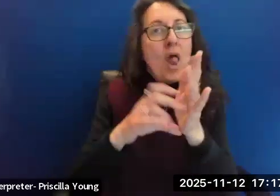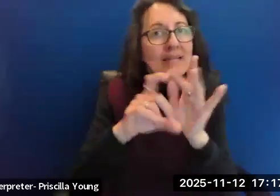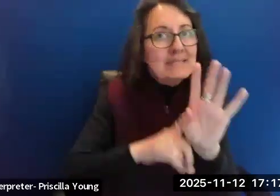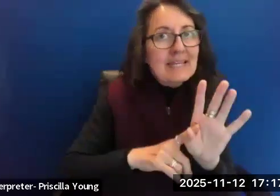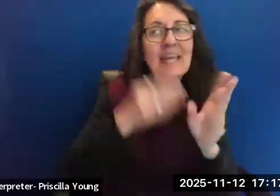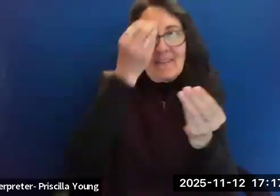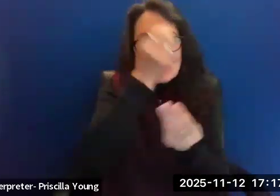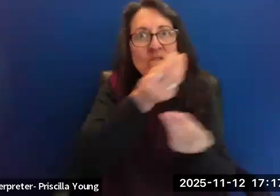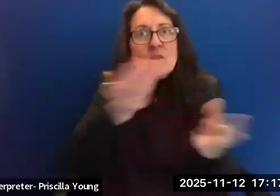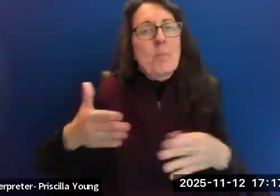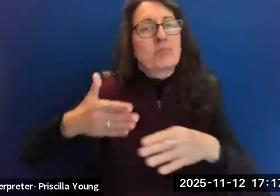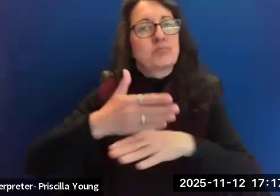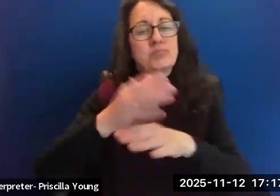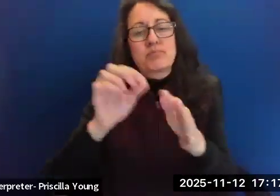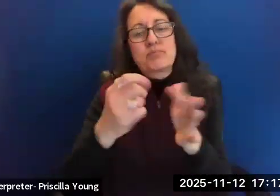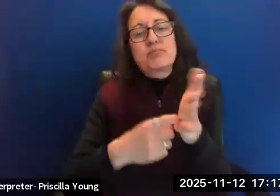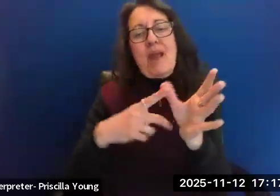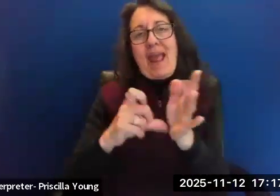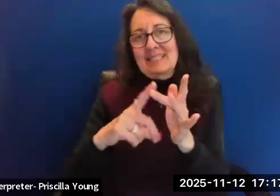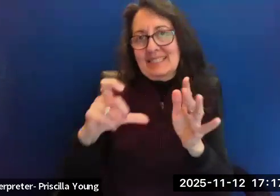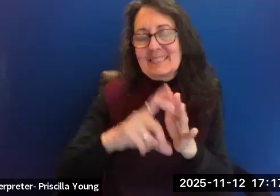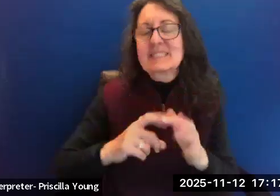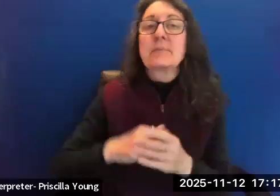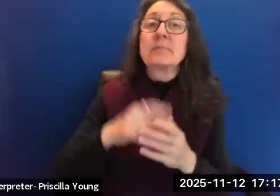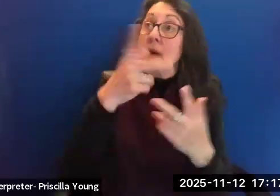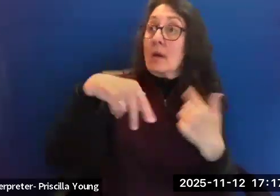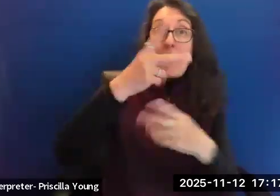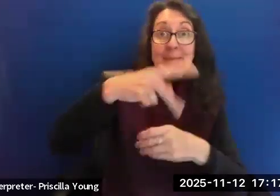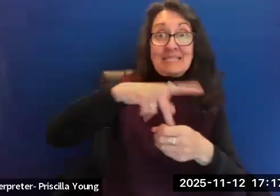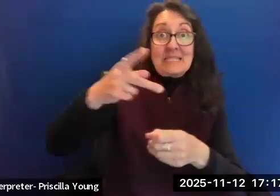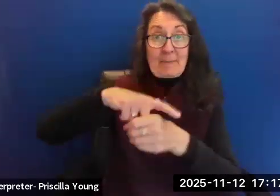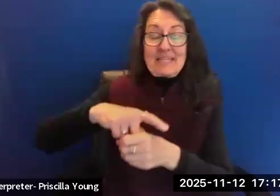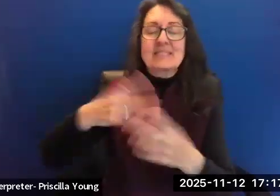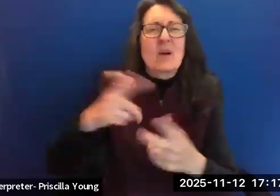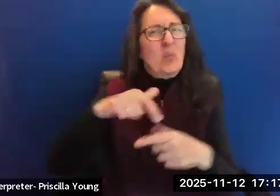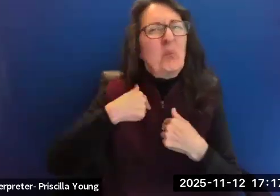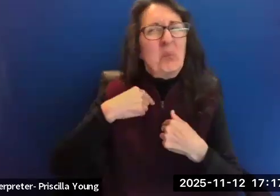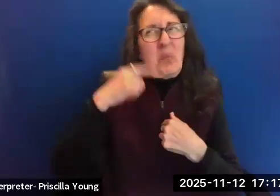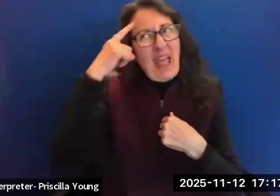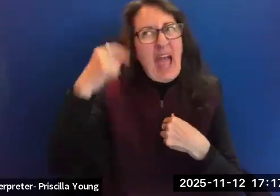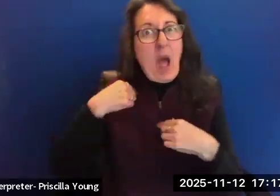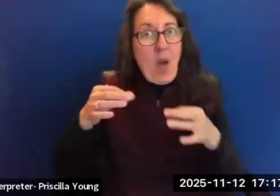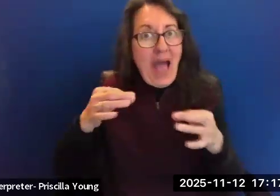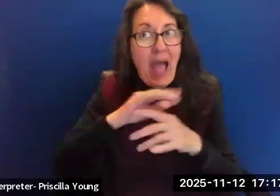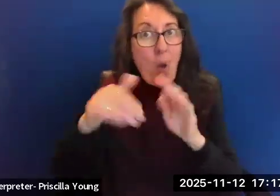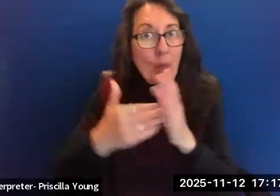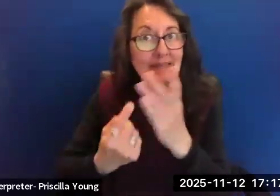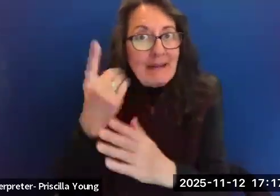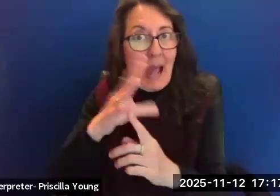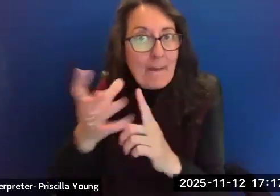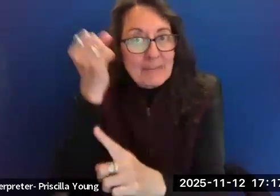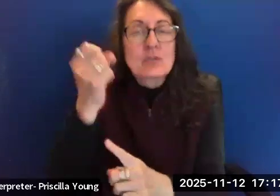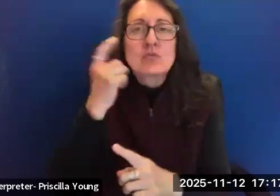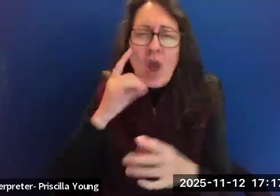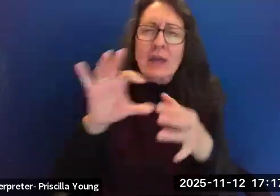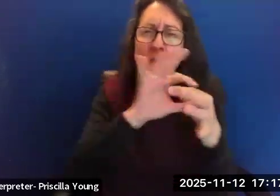For participants, the intended outcomes of the program are to connect with a community of peers to share